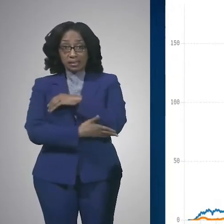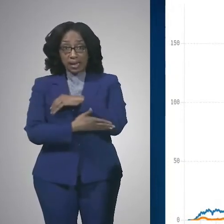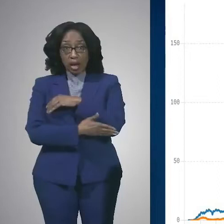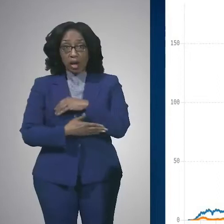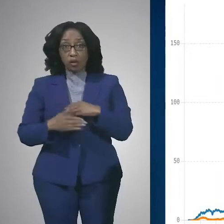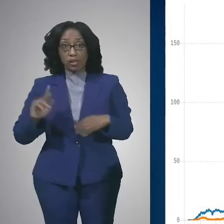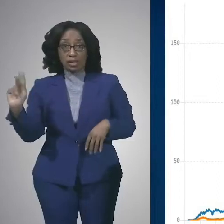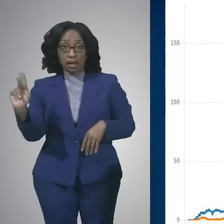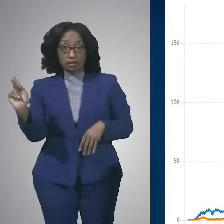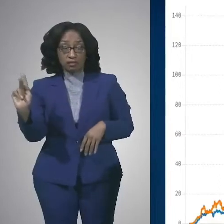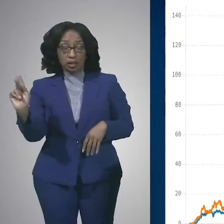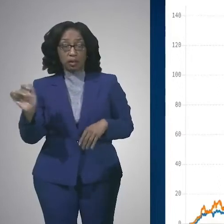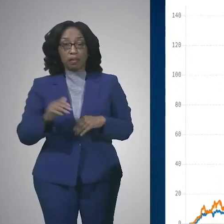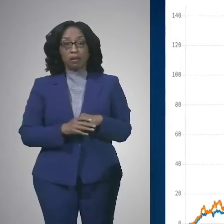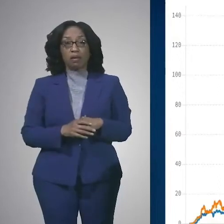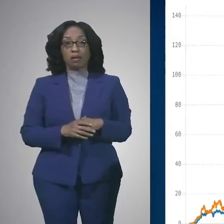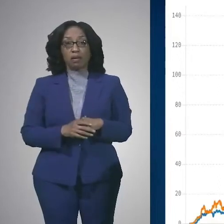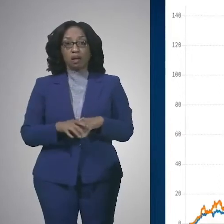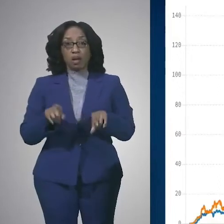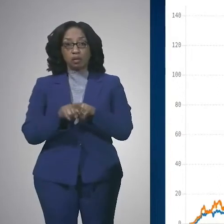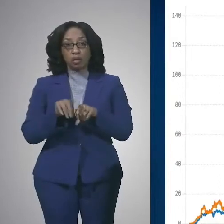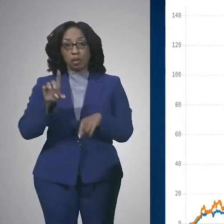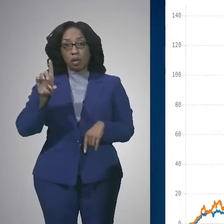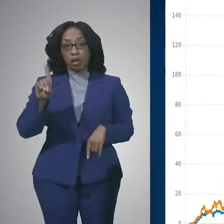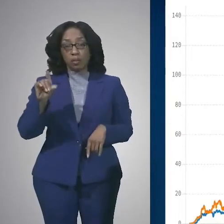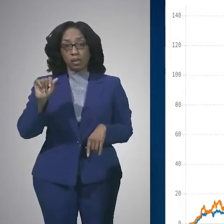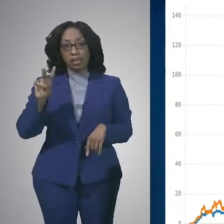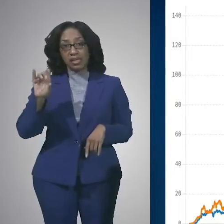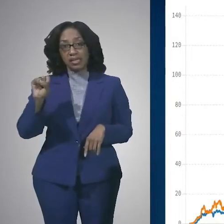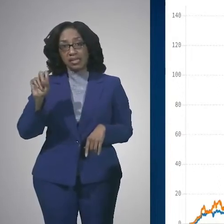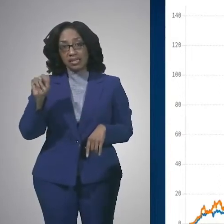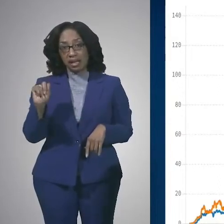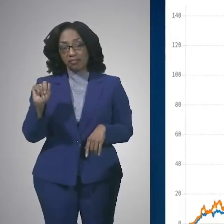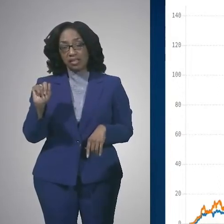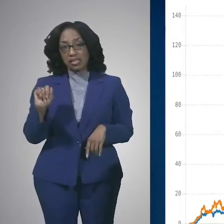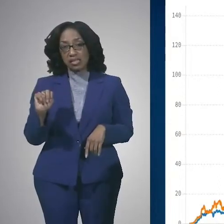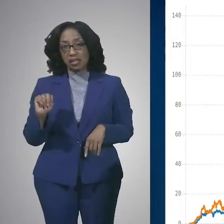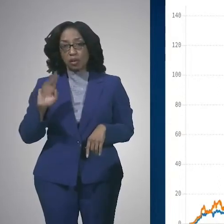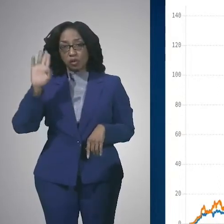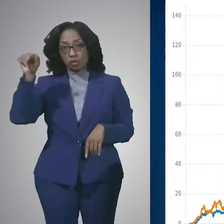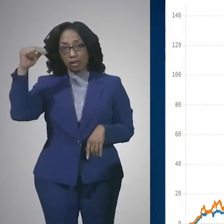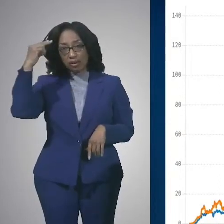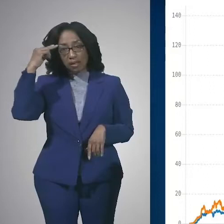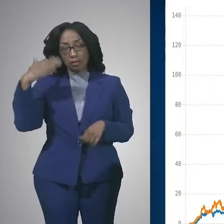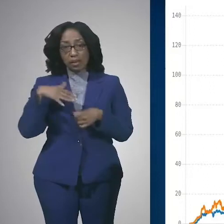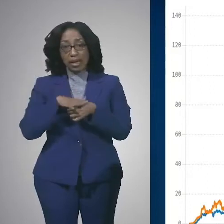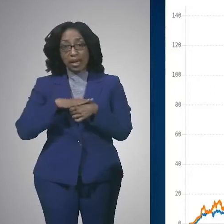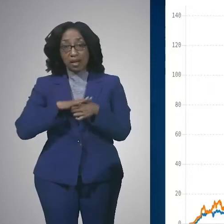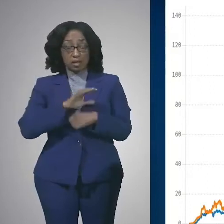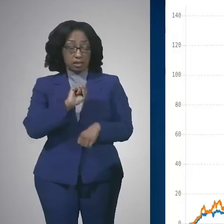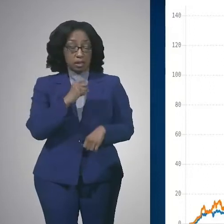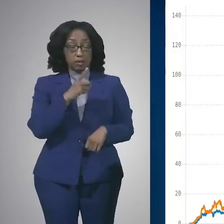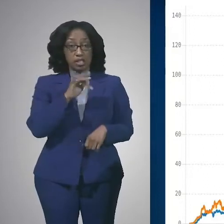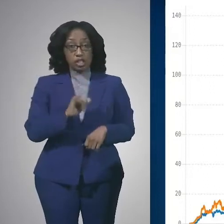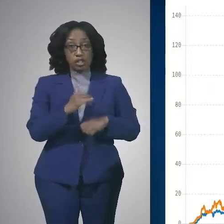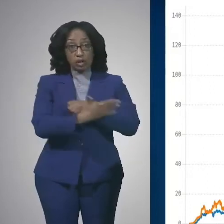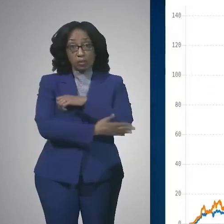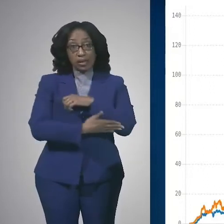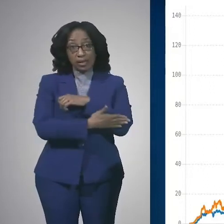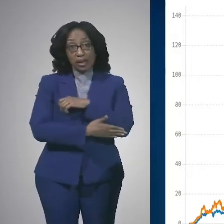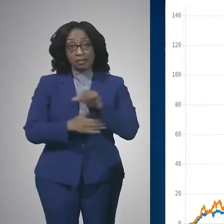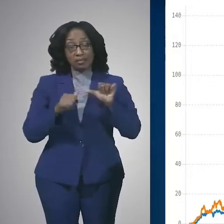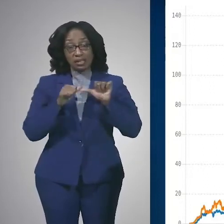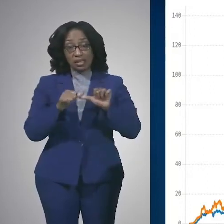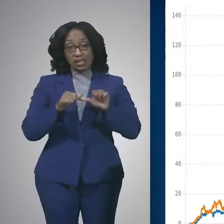Knoxville, next slide, and Davidson County, which is the Nashville metro area, Shelby County's cases have